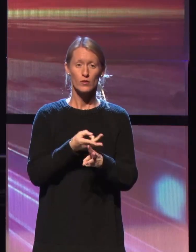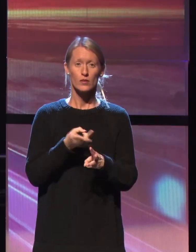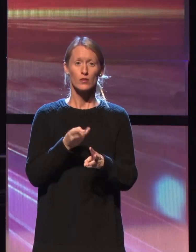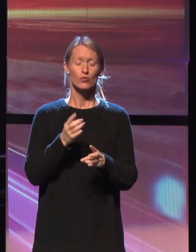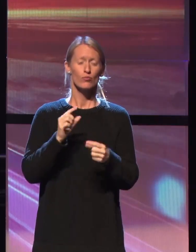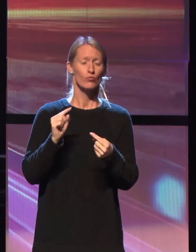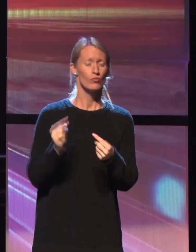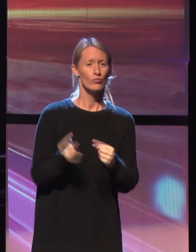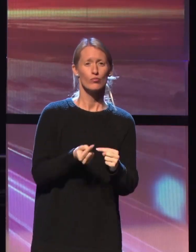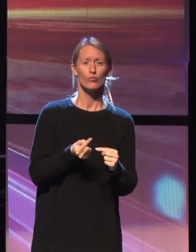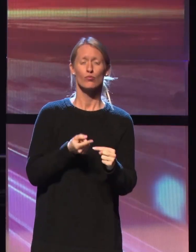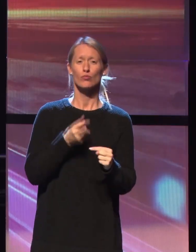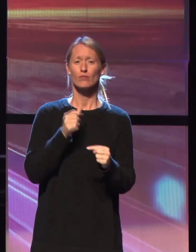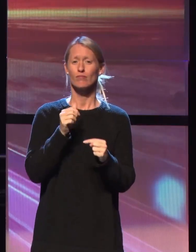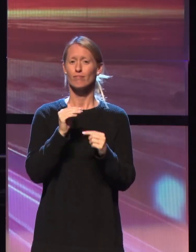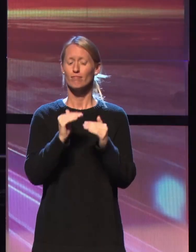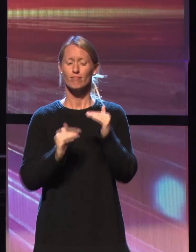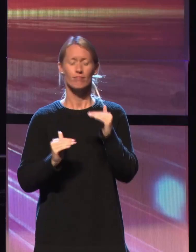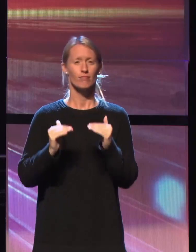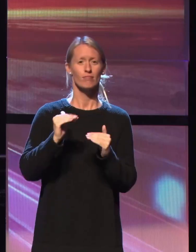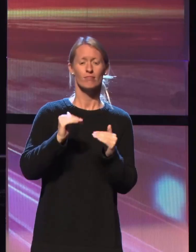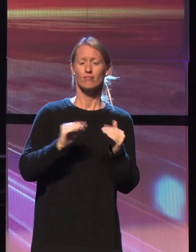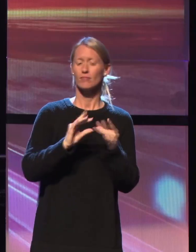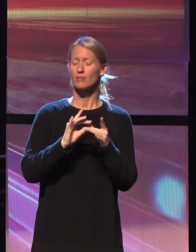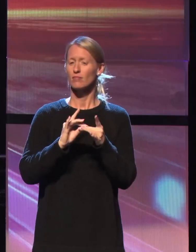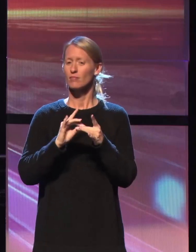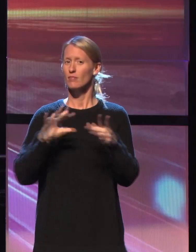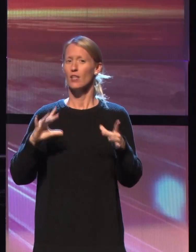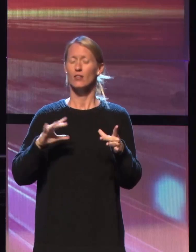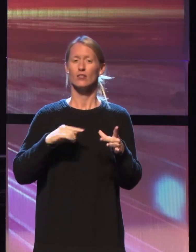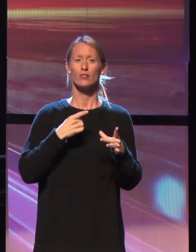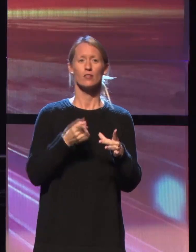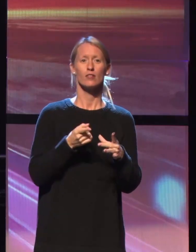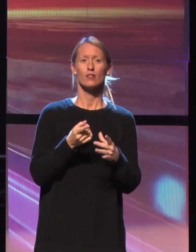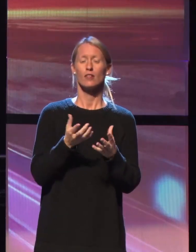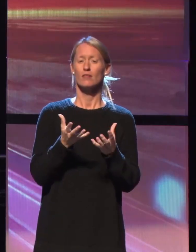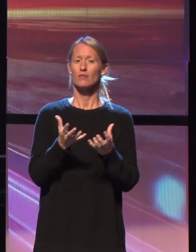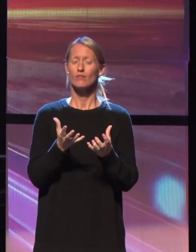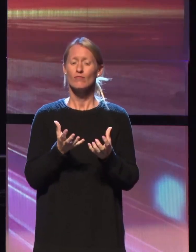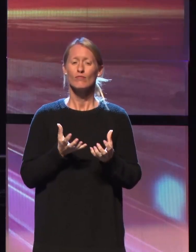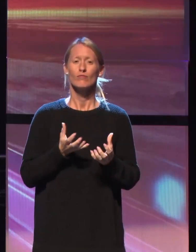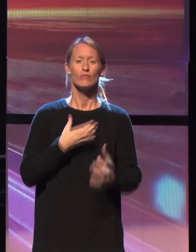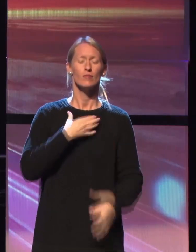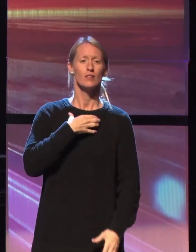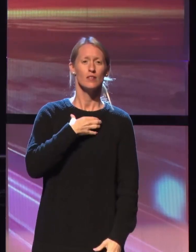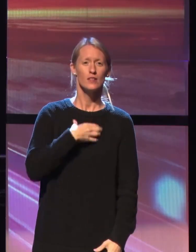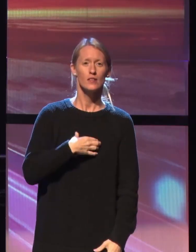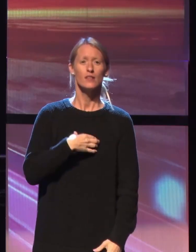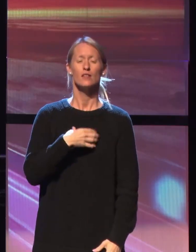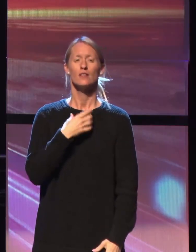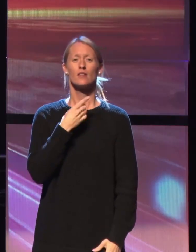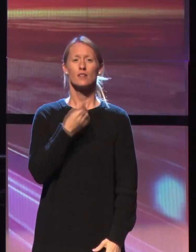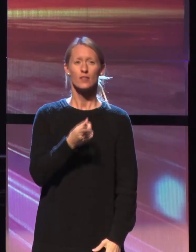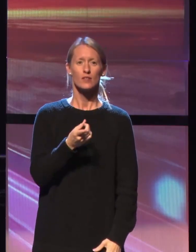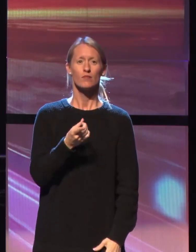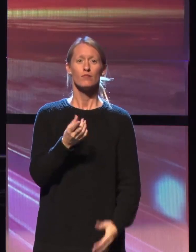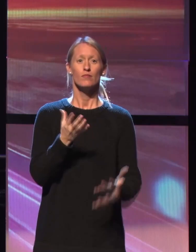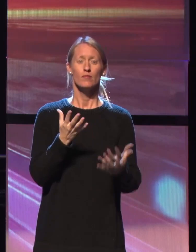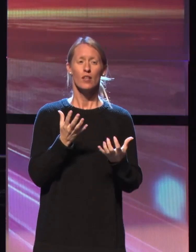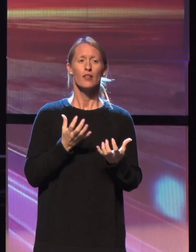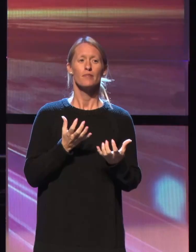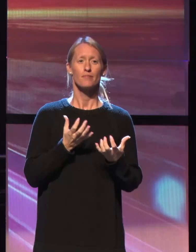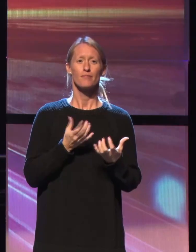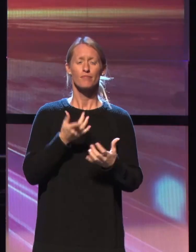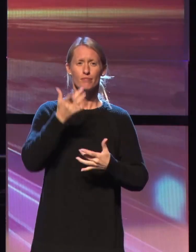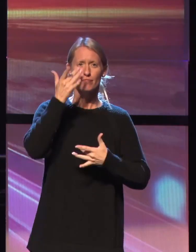was full of oppression. The effects of empire, disease, hunger, violence, war, all of these things were at